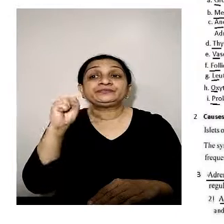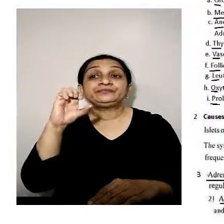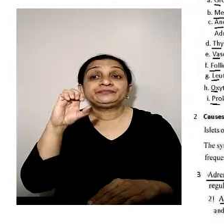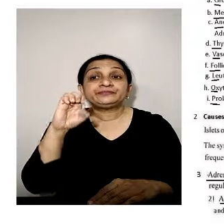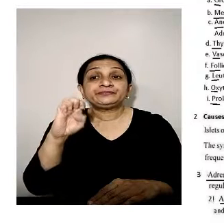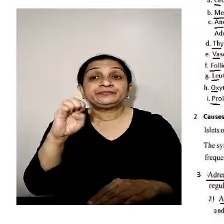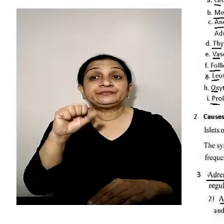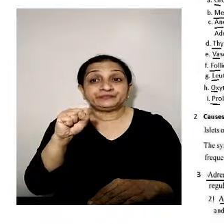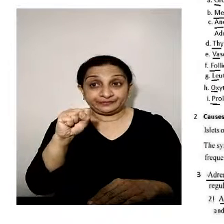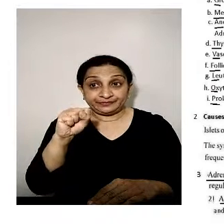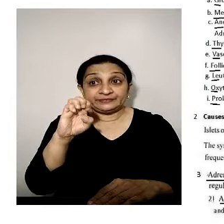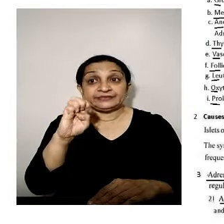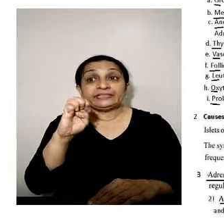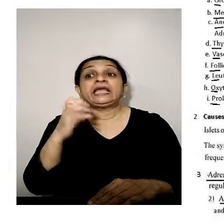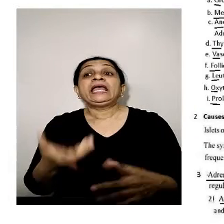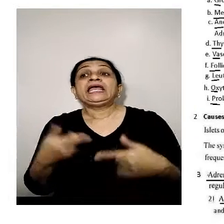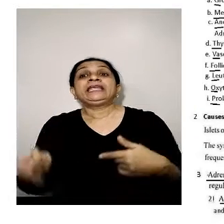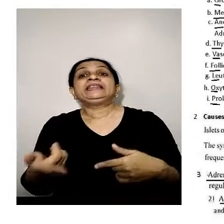glucose